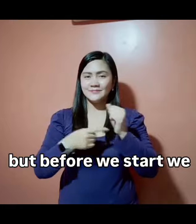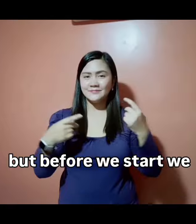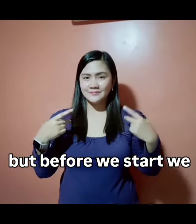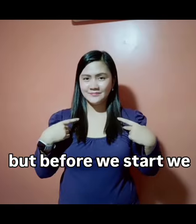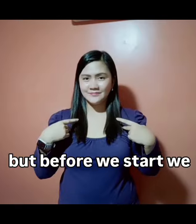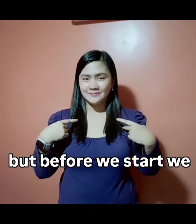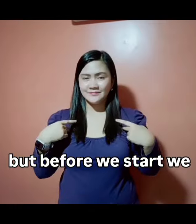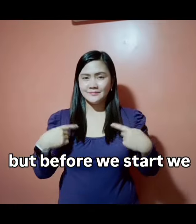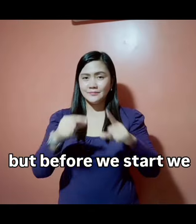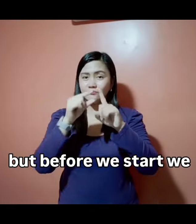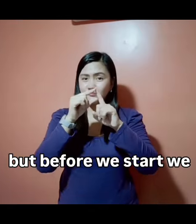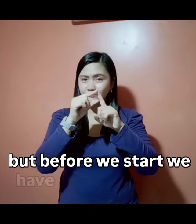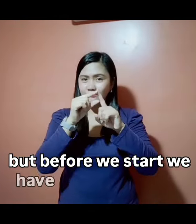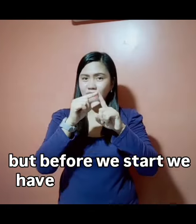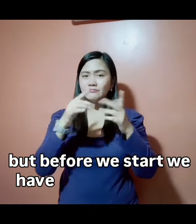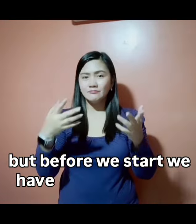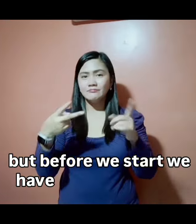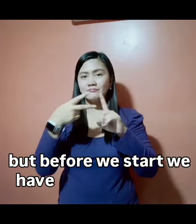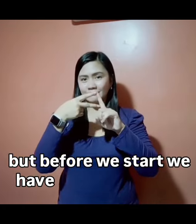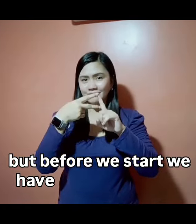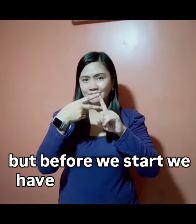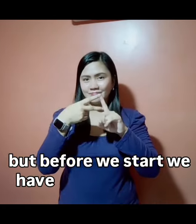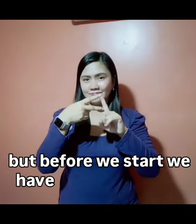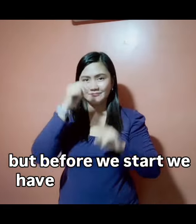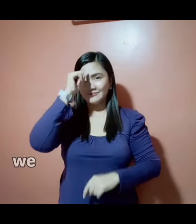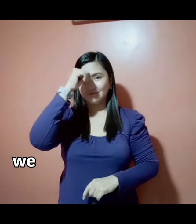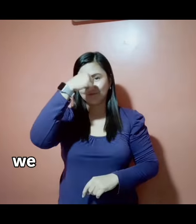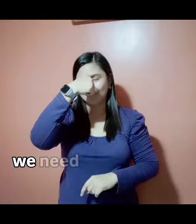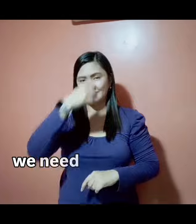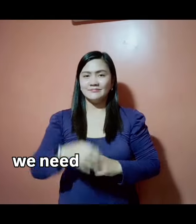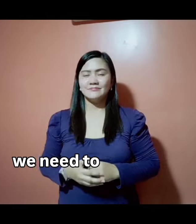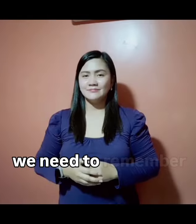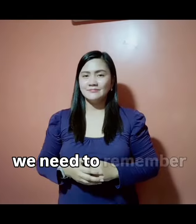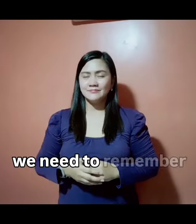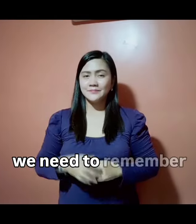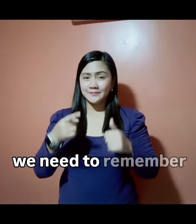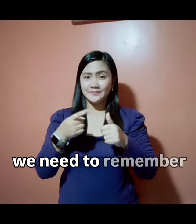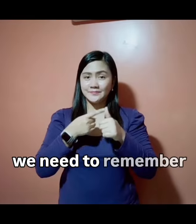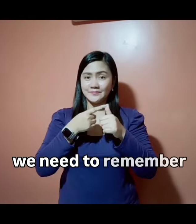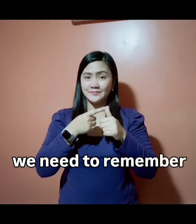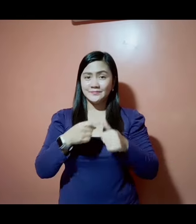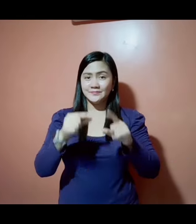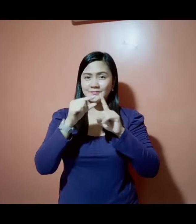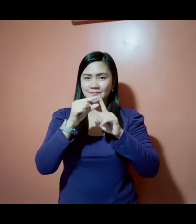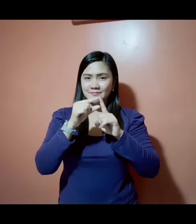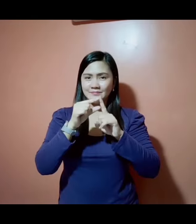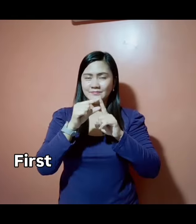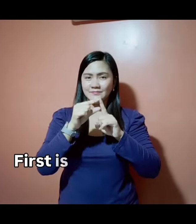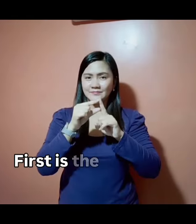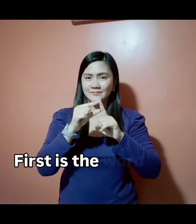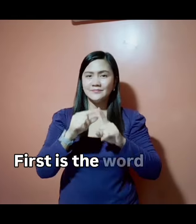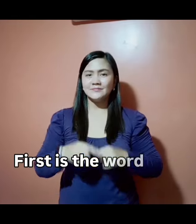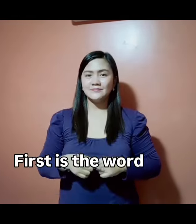start, we have two vocabulary that we need to remember. First is the word